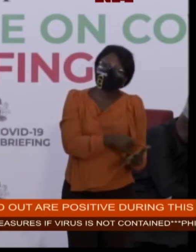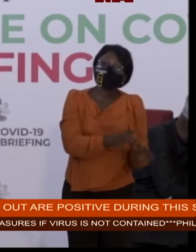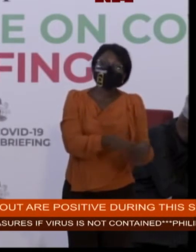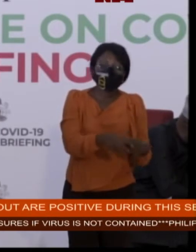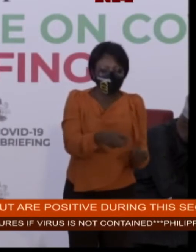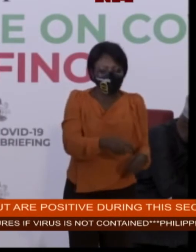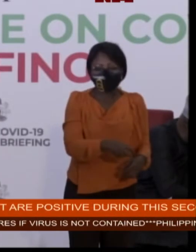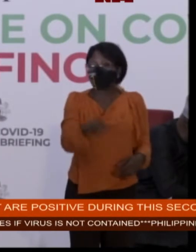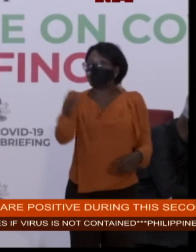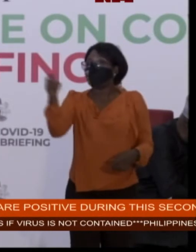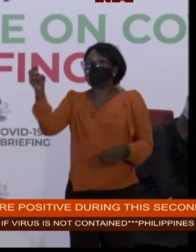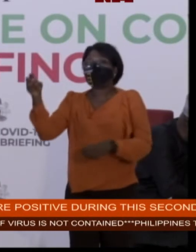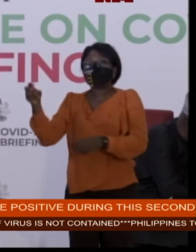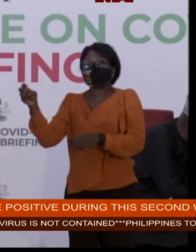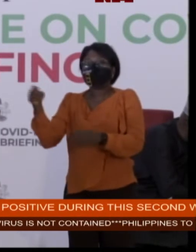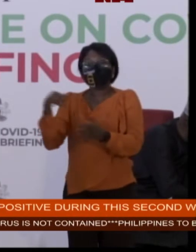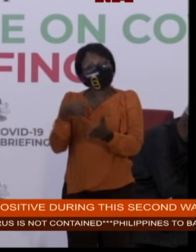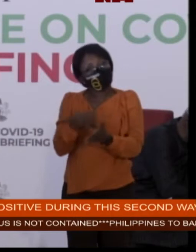cold chain.